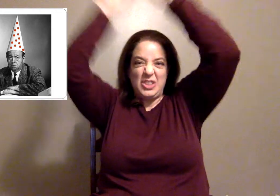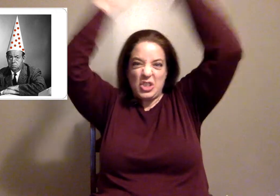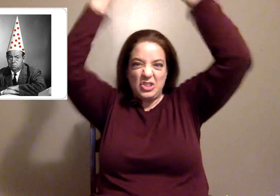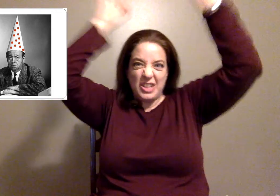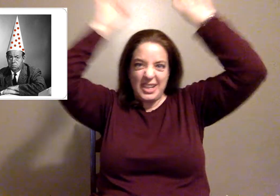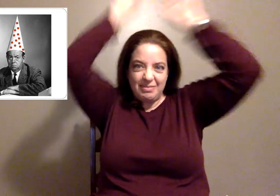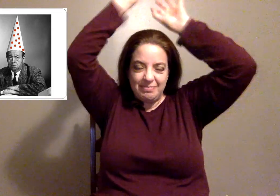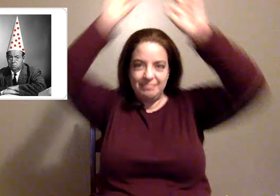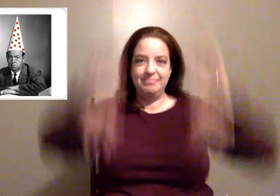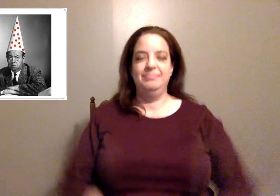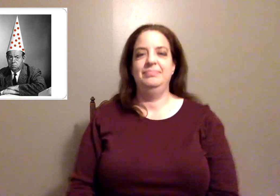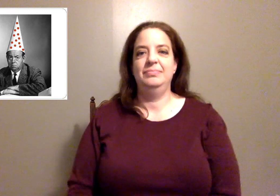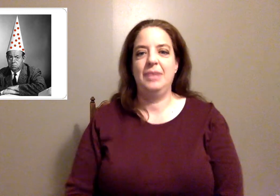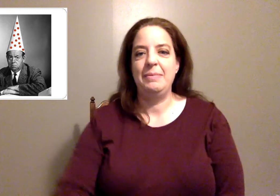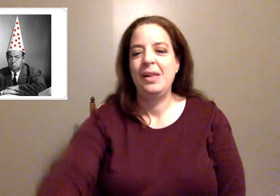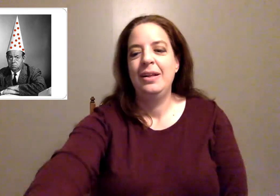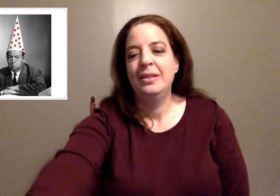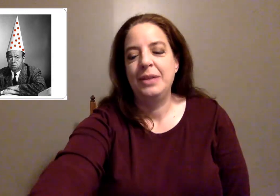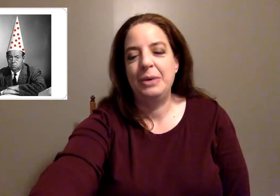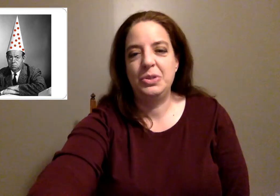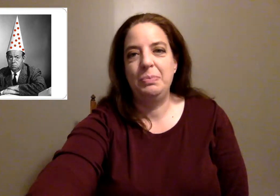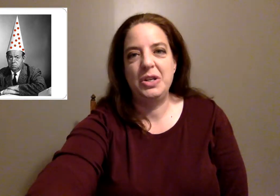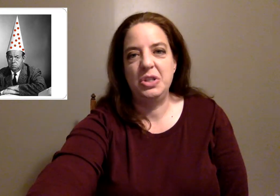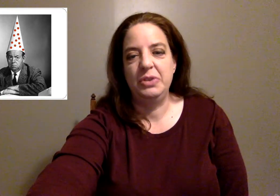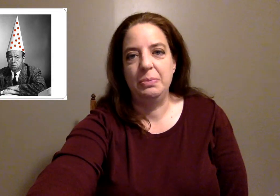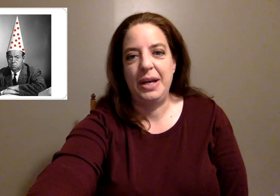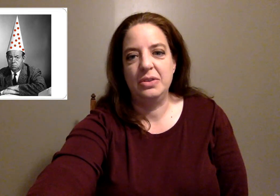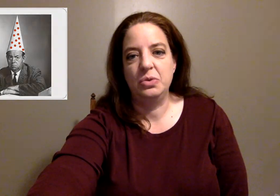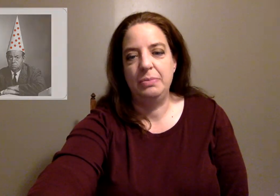circles on it. Okay, that was to embarrass you if you were bad in school, by the